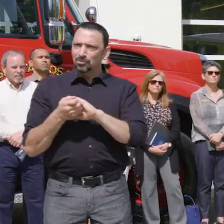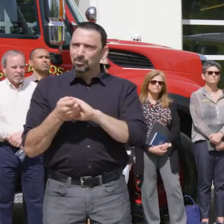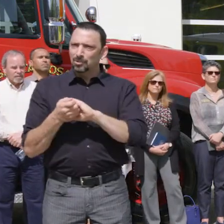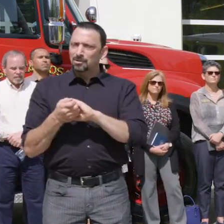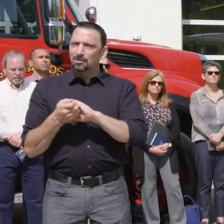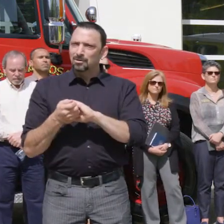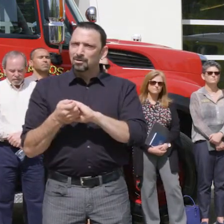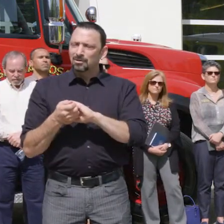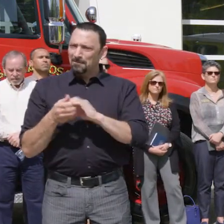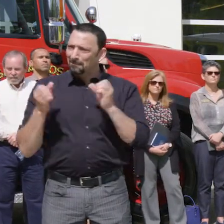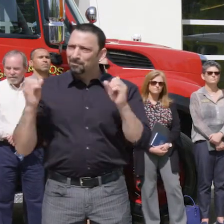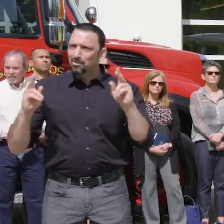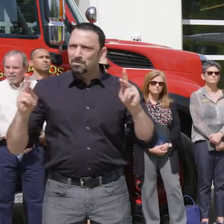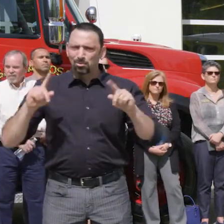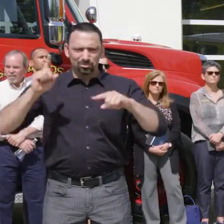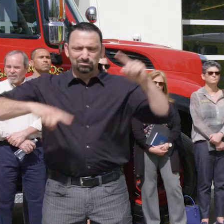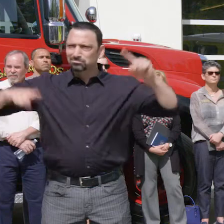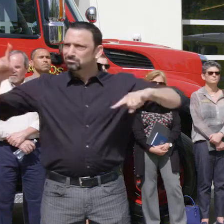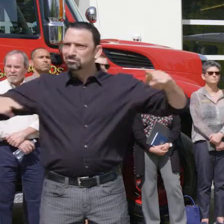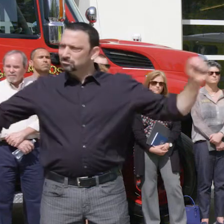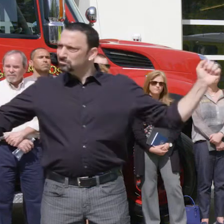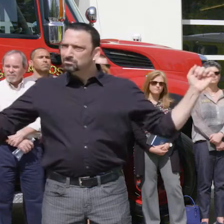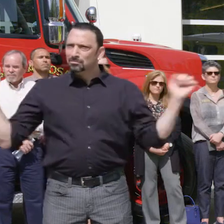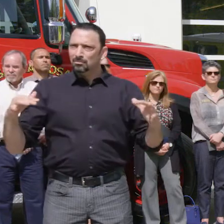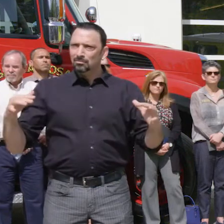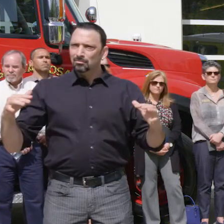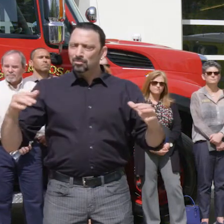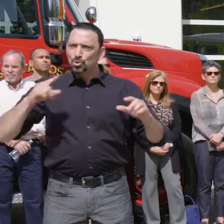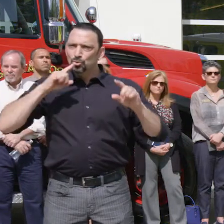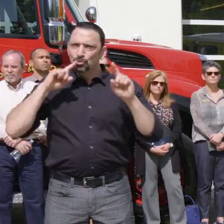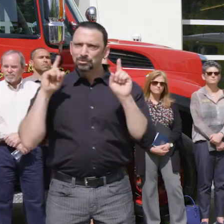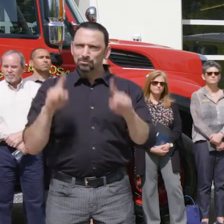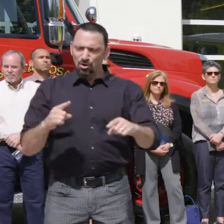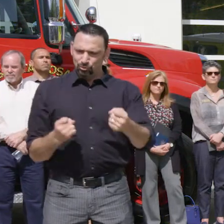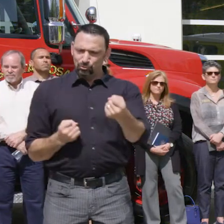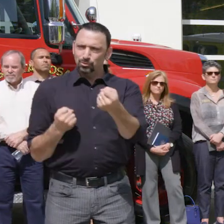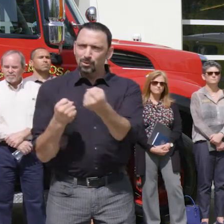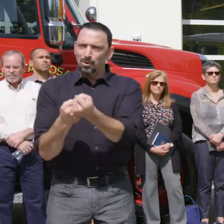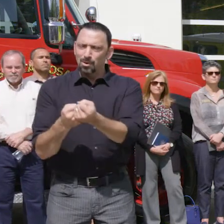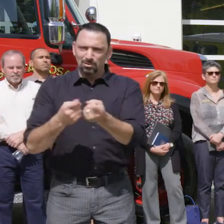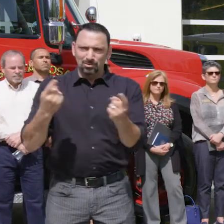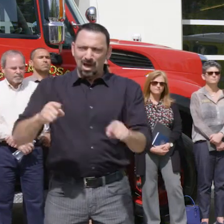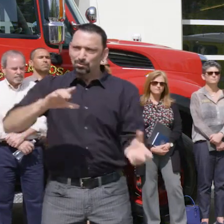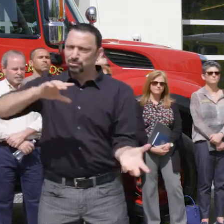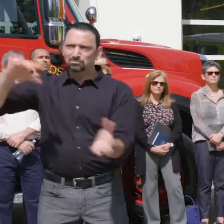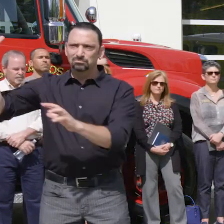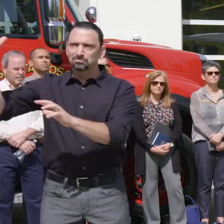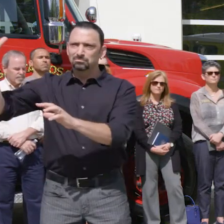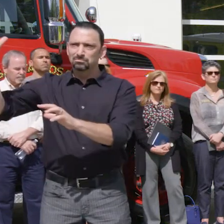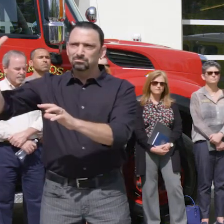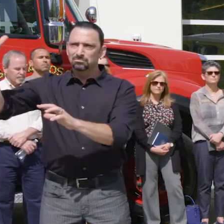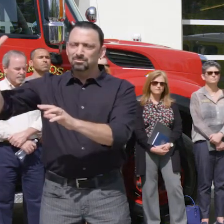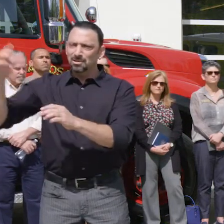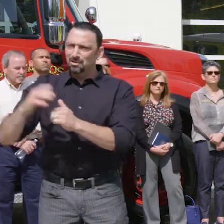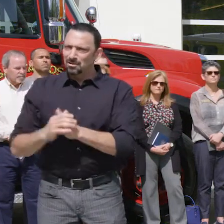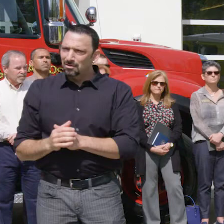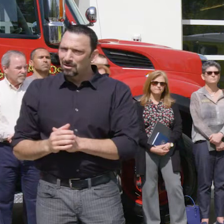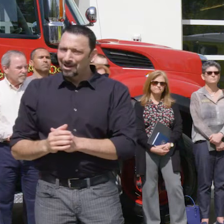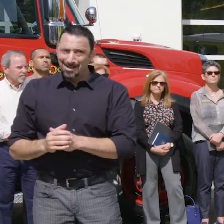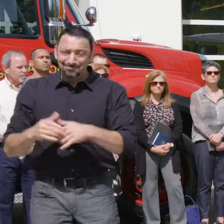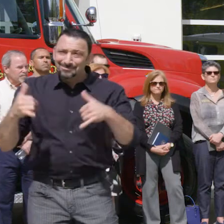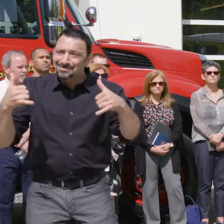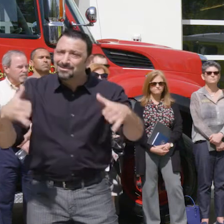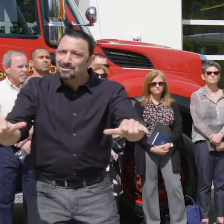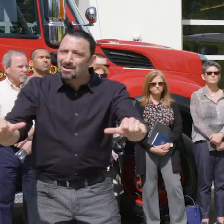fire coming together in the response to this event. And that's carried through the recovery,